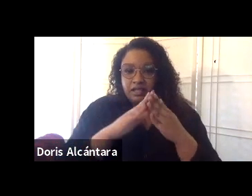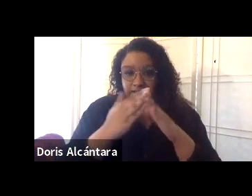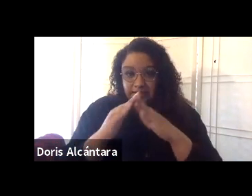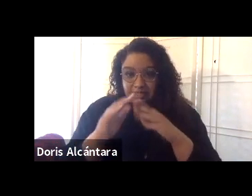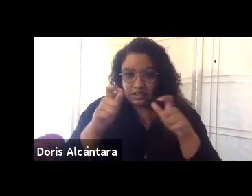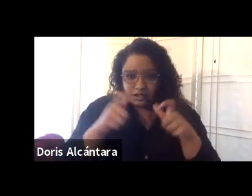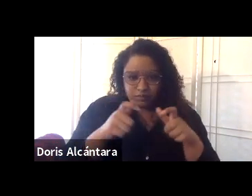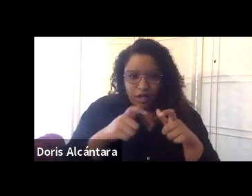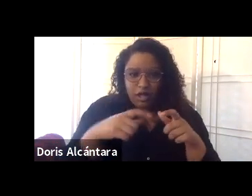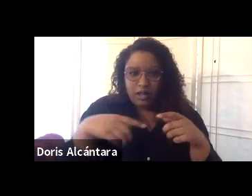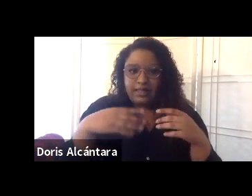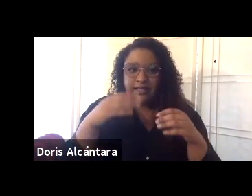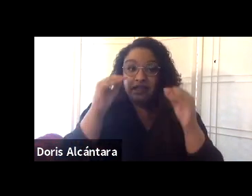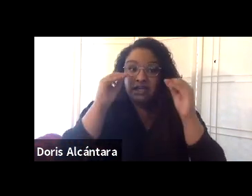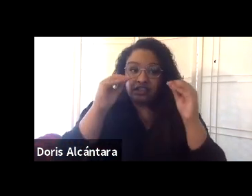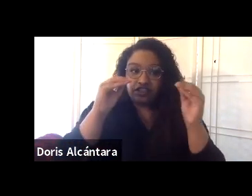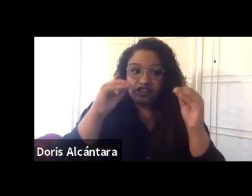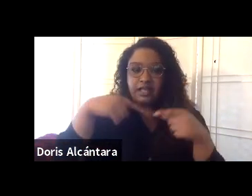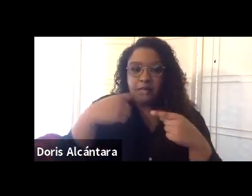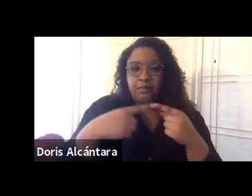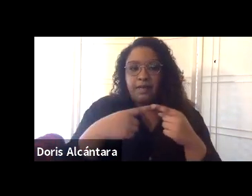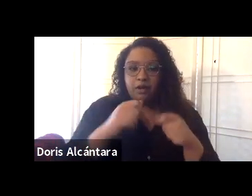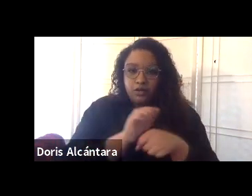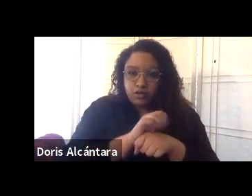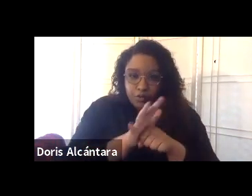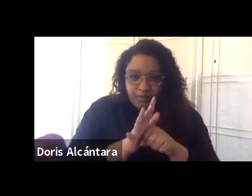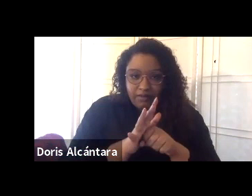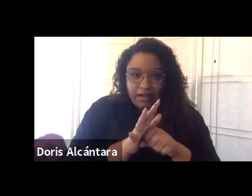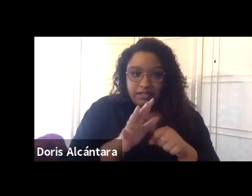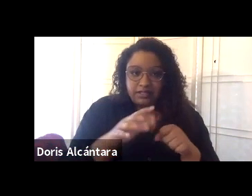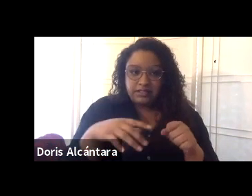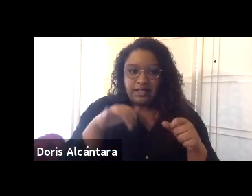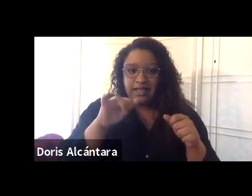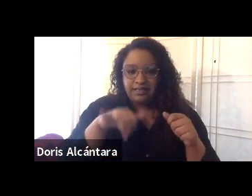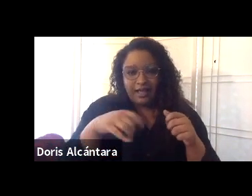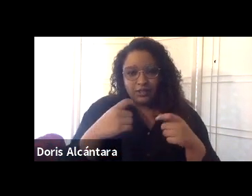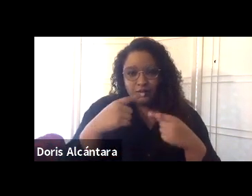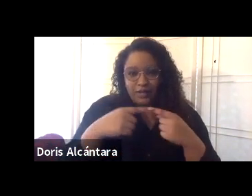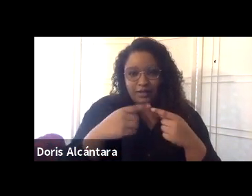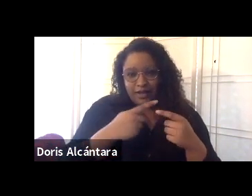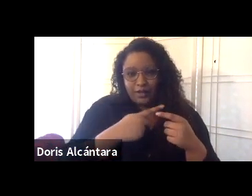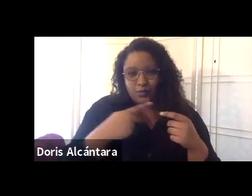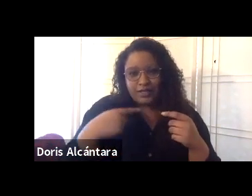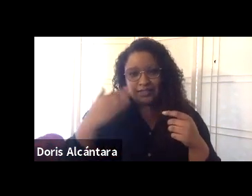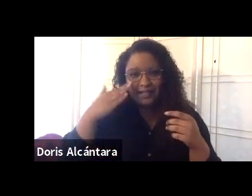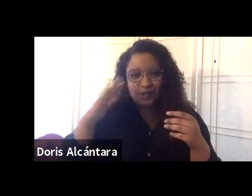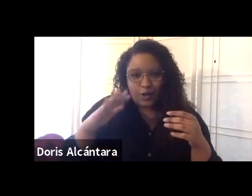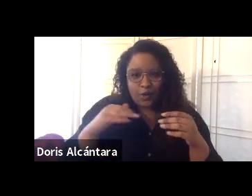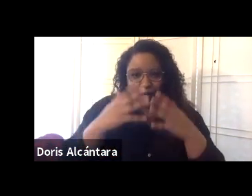you see me in a very small town teaching about the